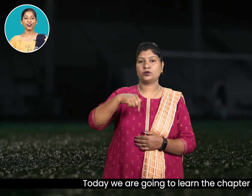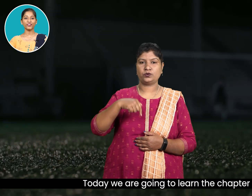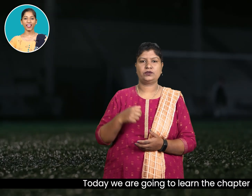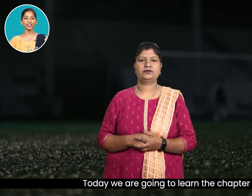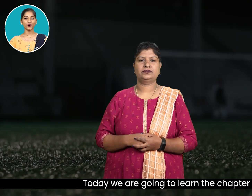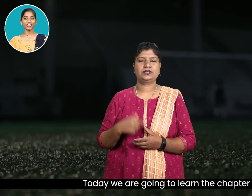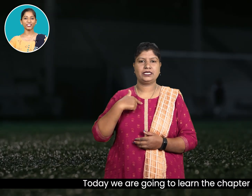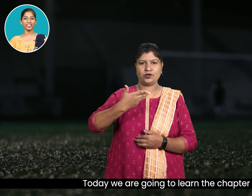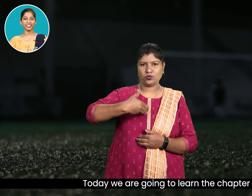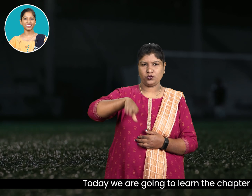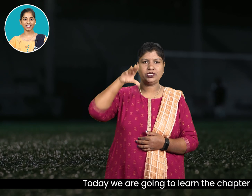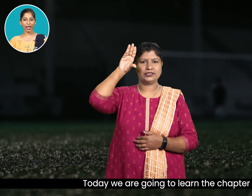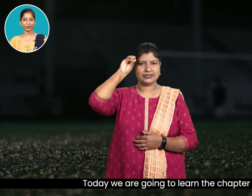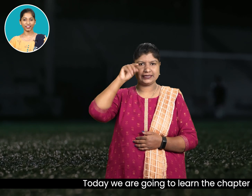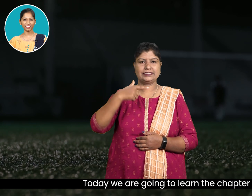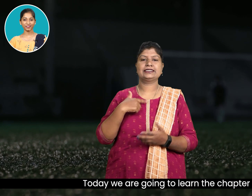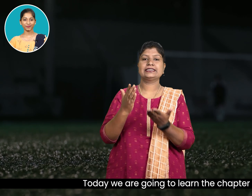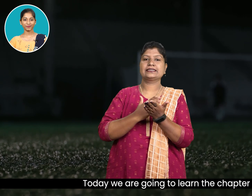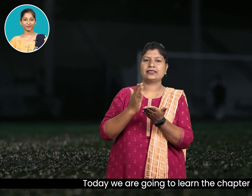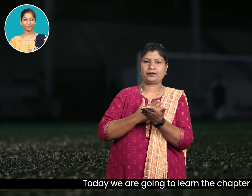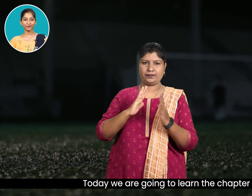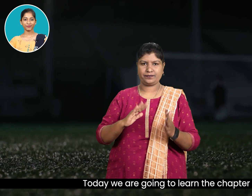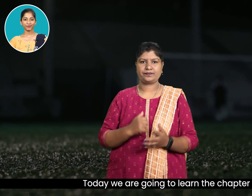Today we are going to learn the chapter